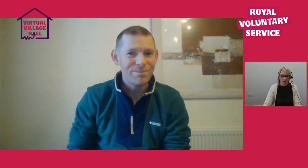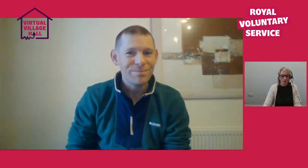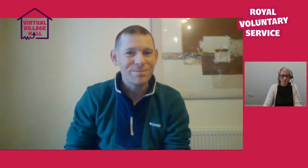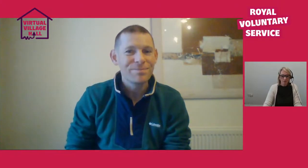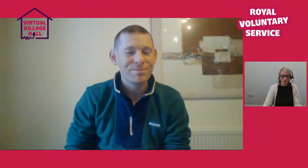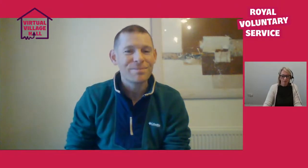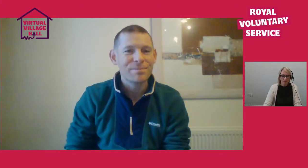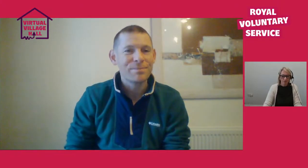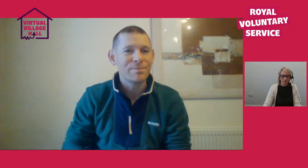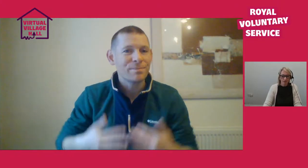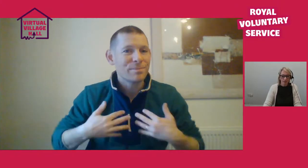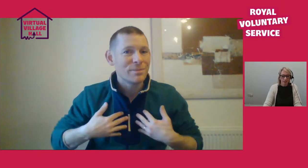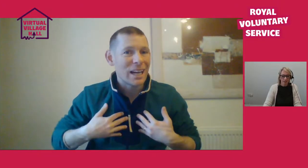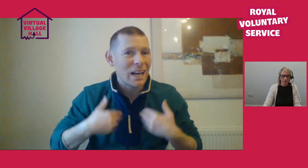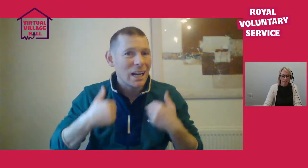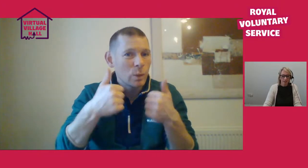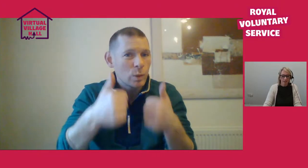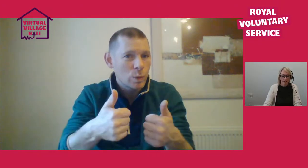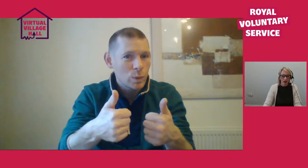Hello.